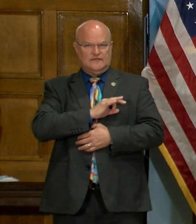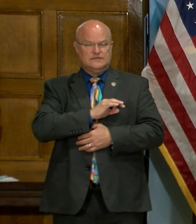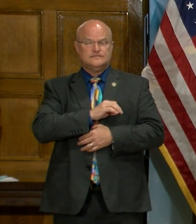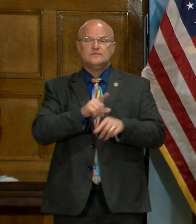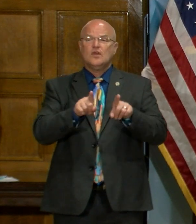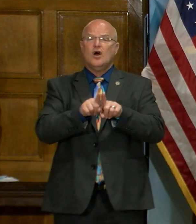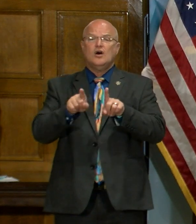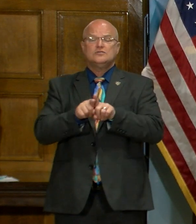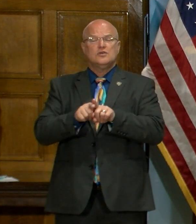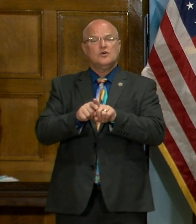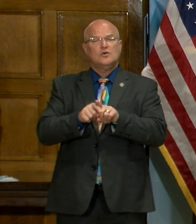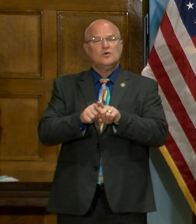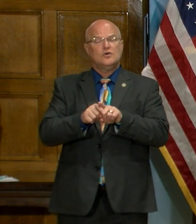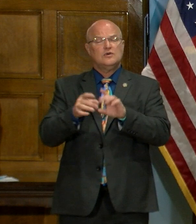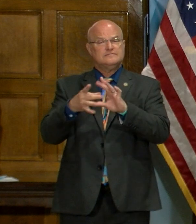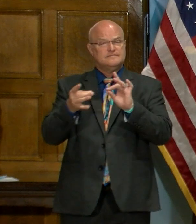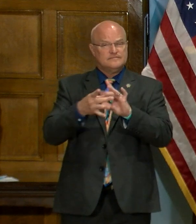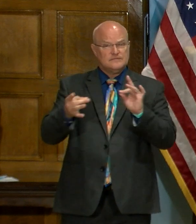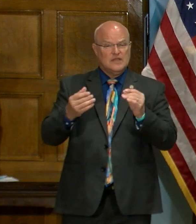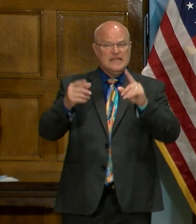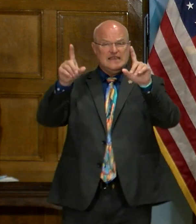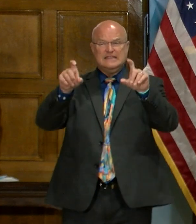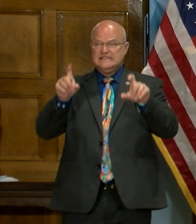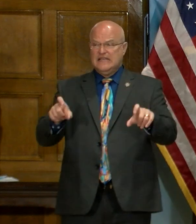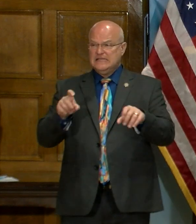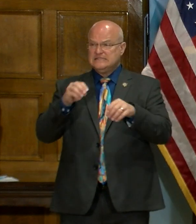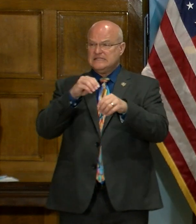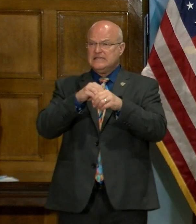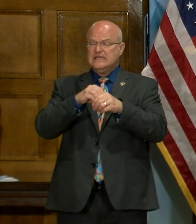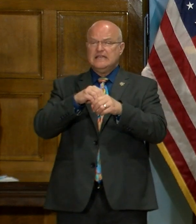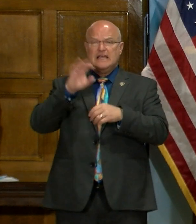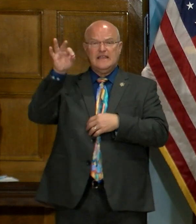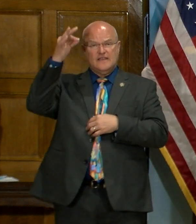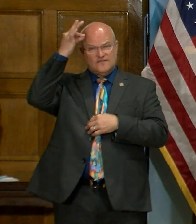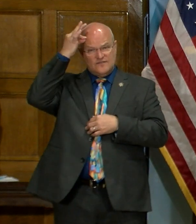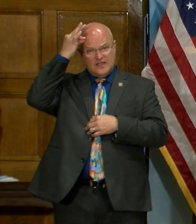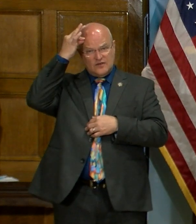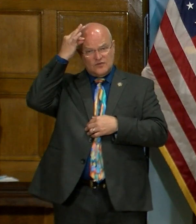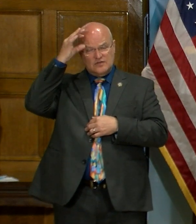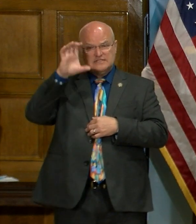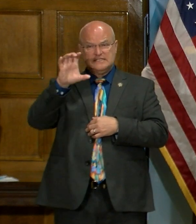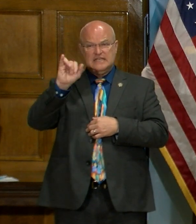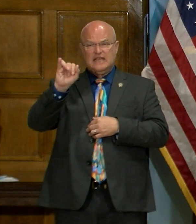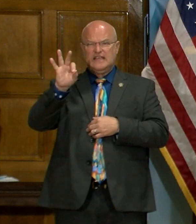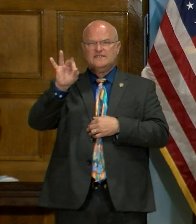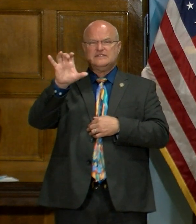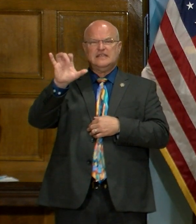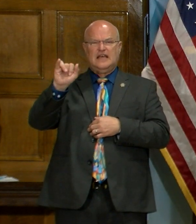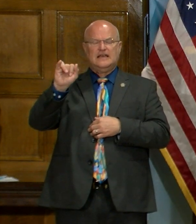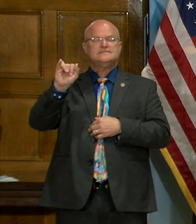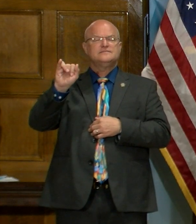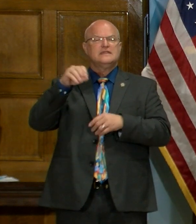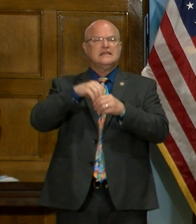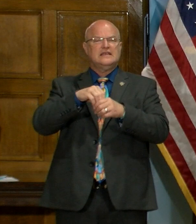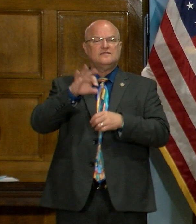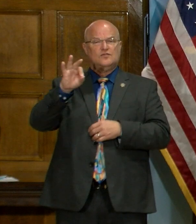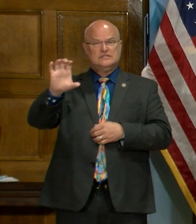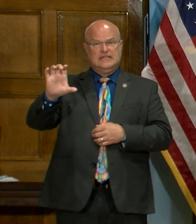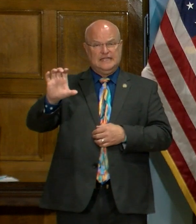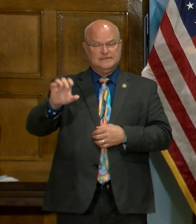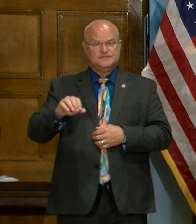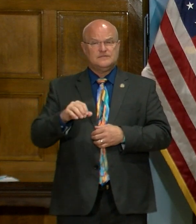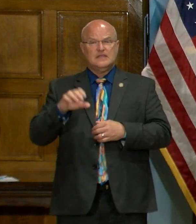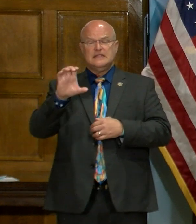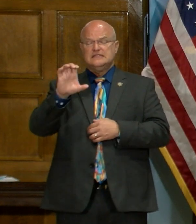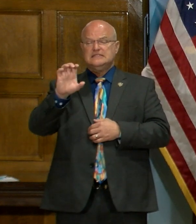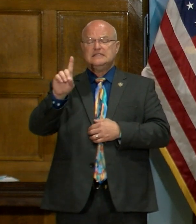give a brief update on the testing that's been going on in the Federal Correctional Institute, FCI, in Forest City.